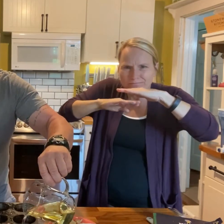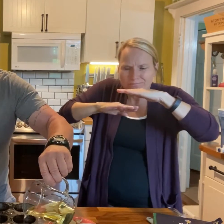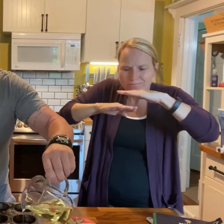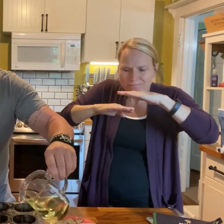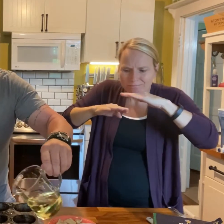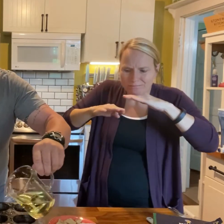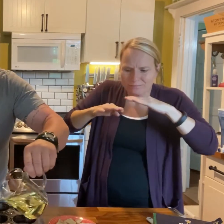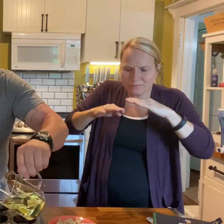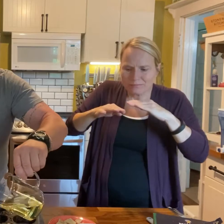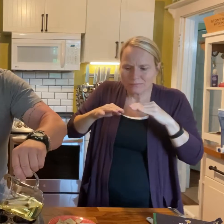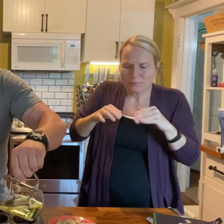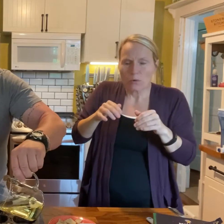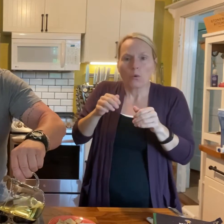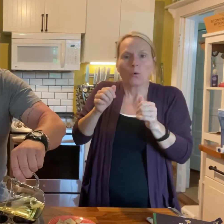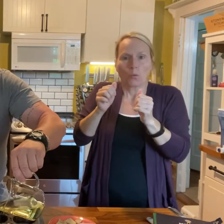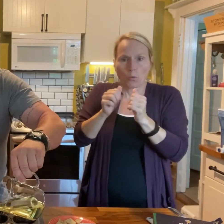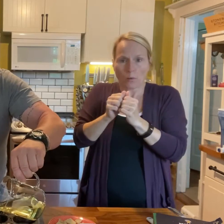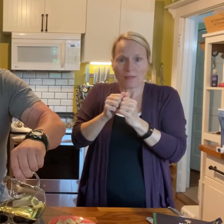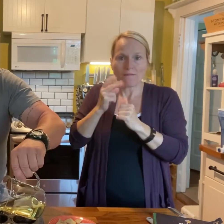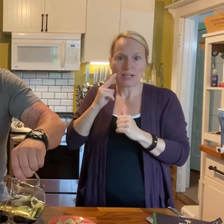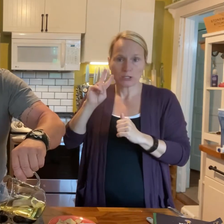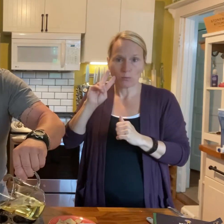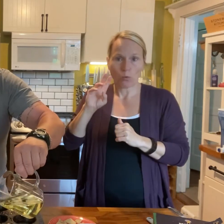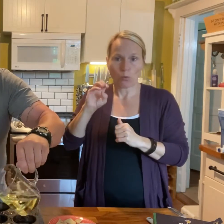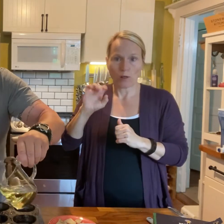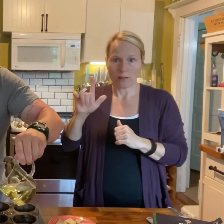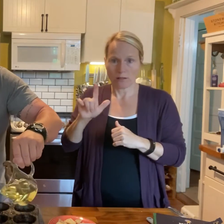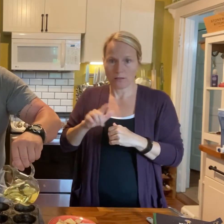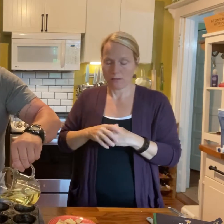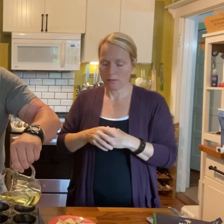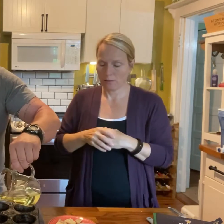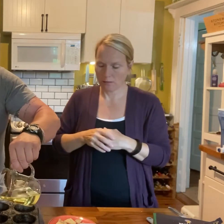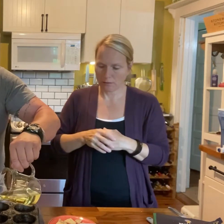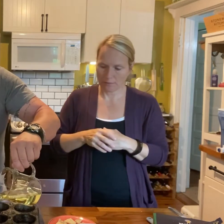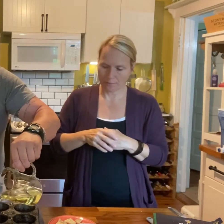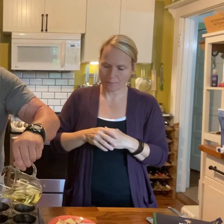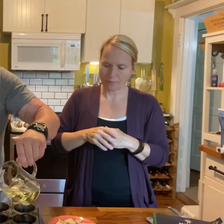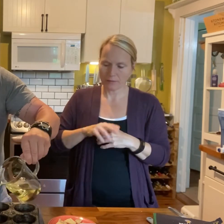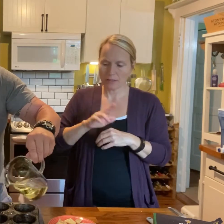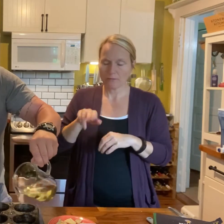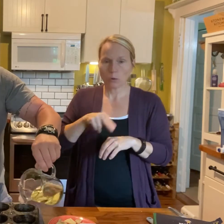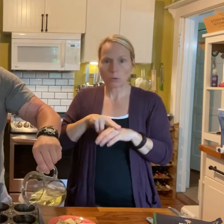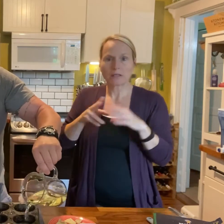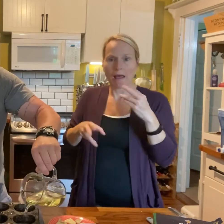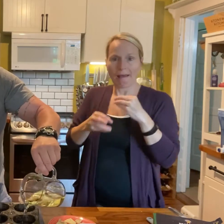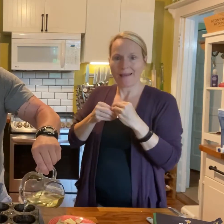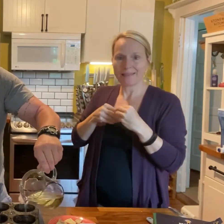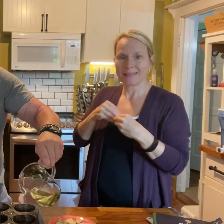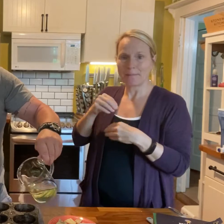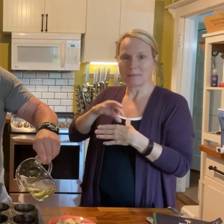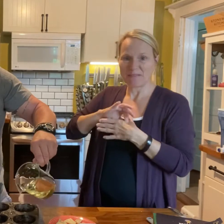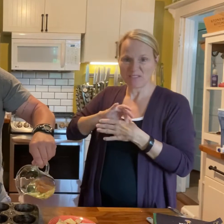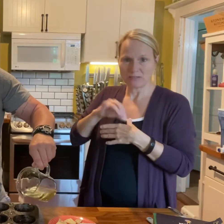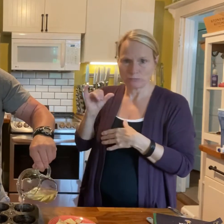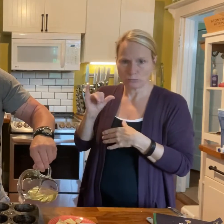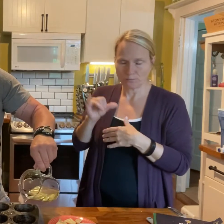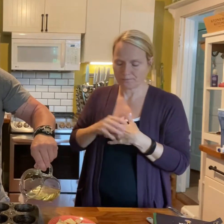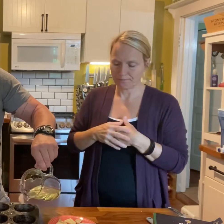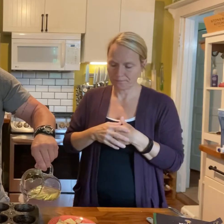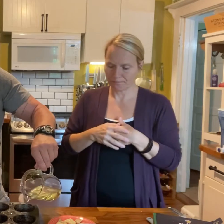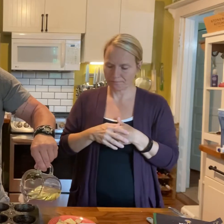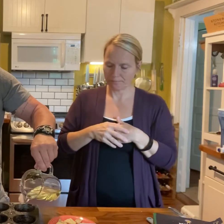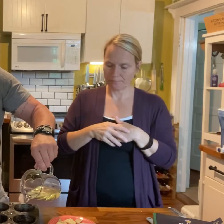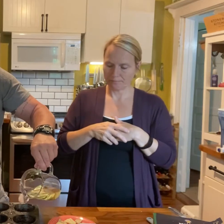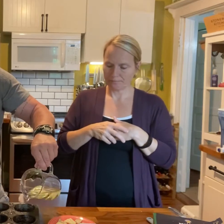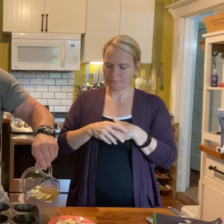pan with some vegetable oil. And of course, I'm going to add my beef as well.